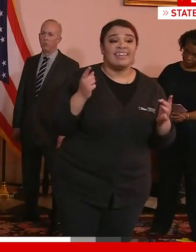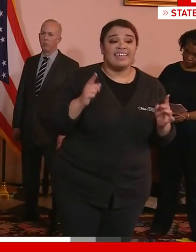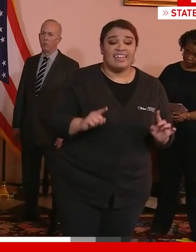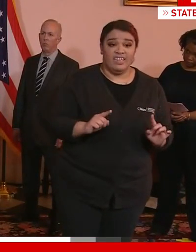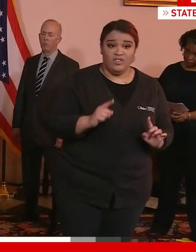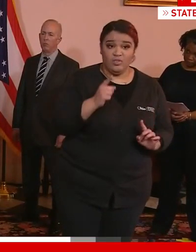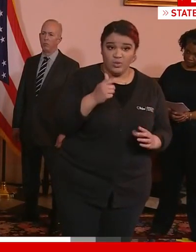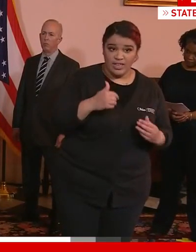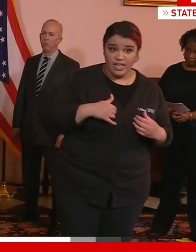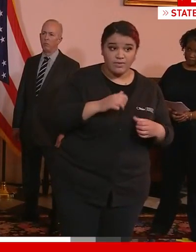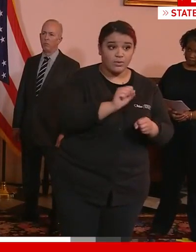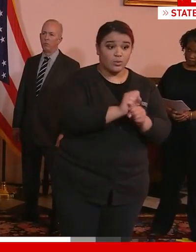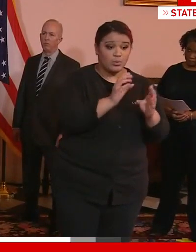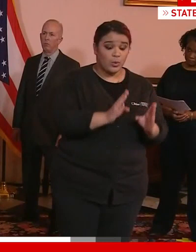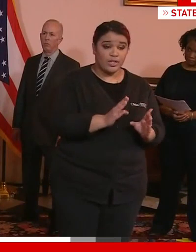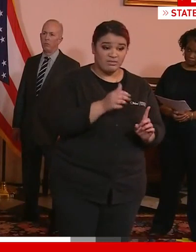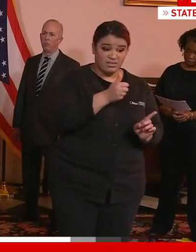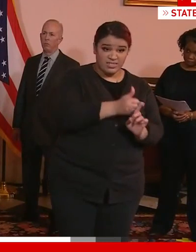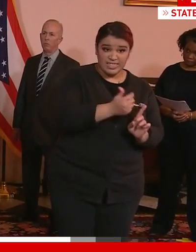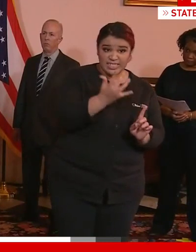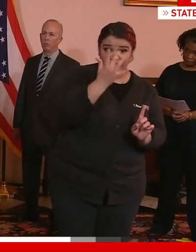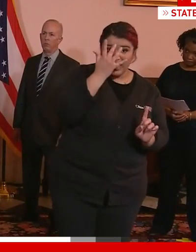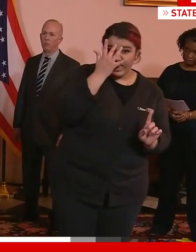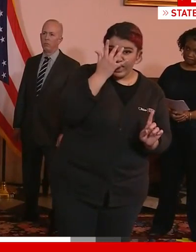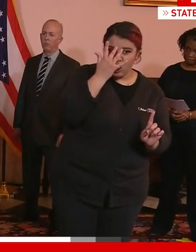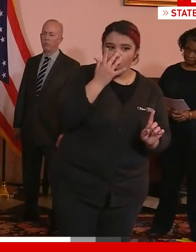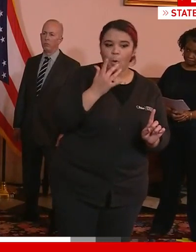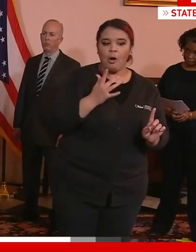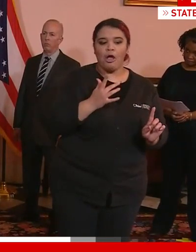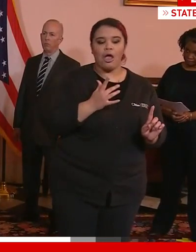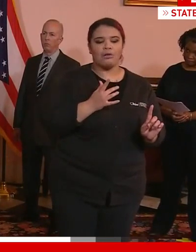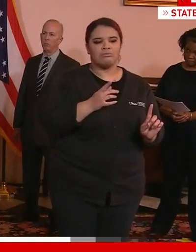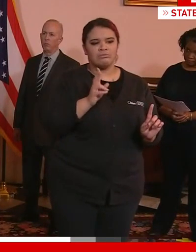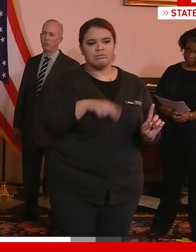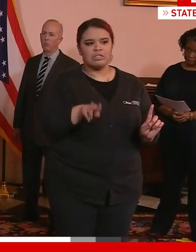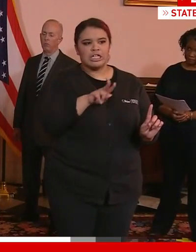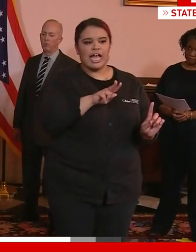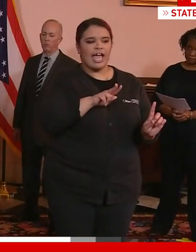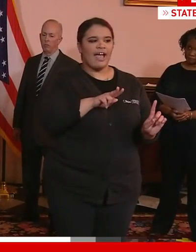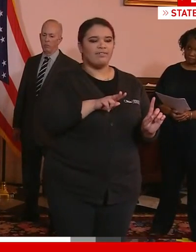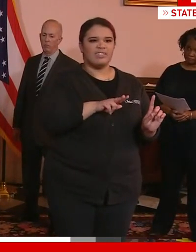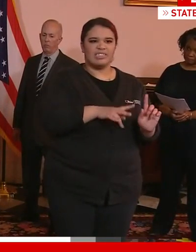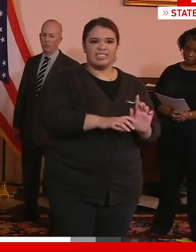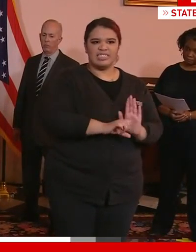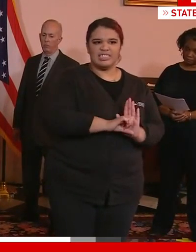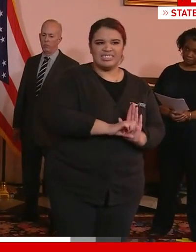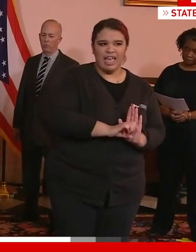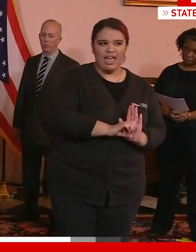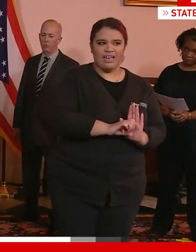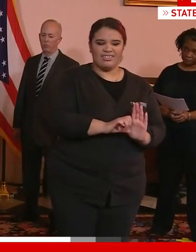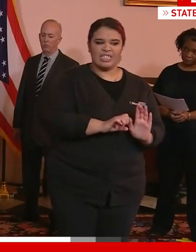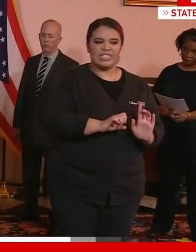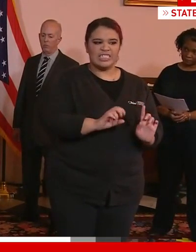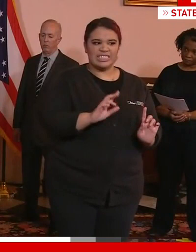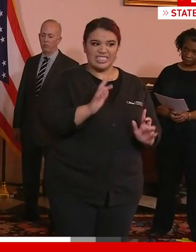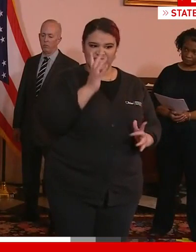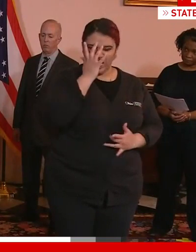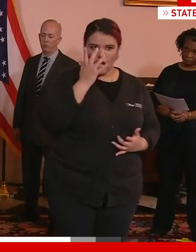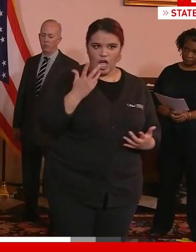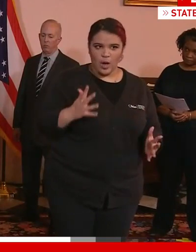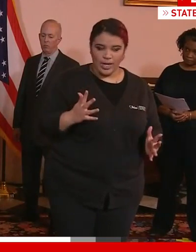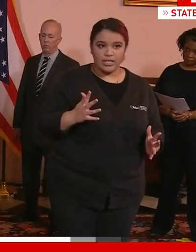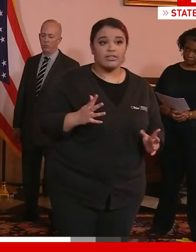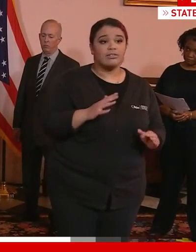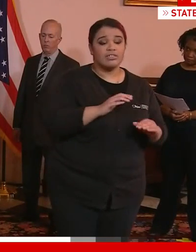or exhibiting signs, that you send them home, that you self-quarantine them. They would be, at that point, if you do not have a